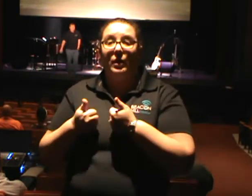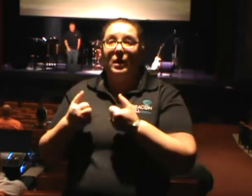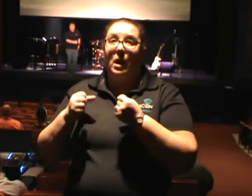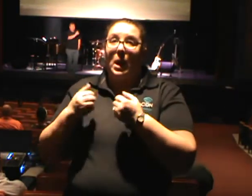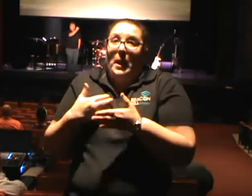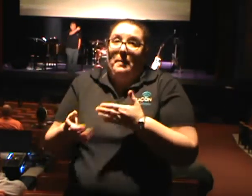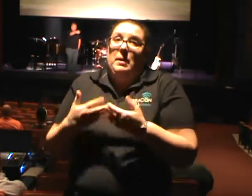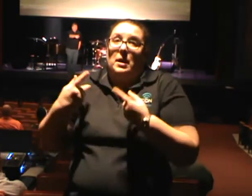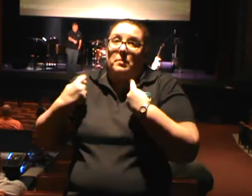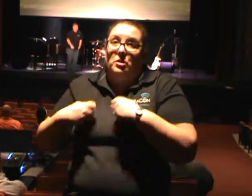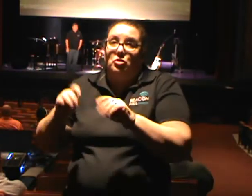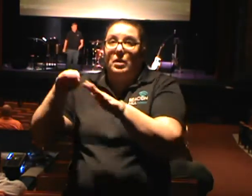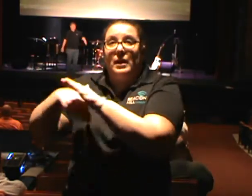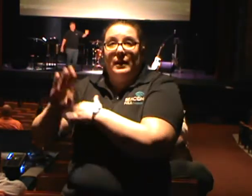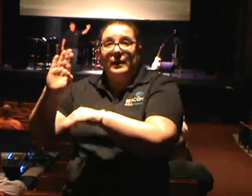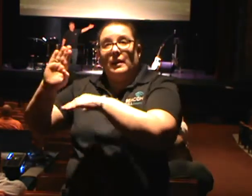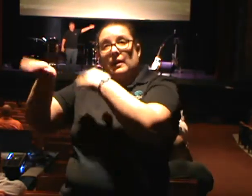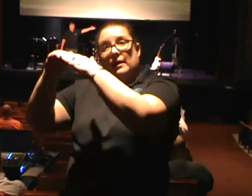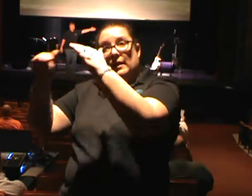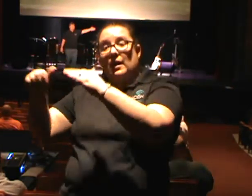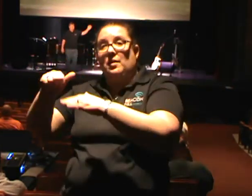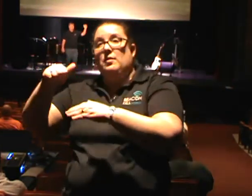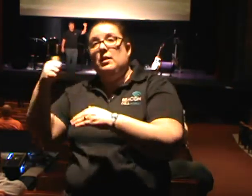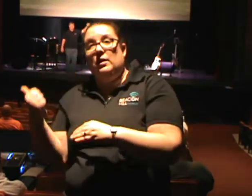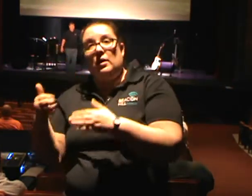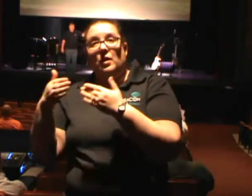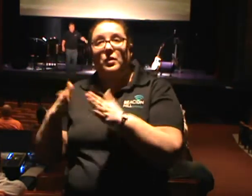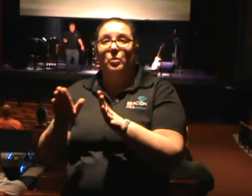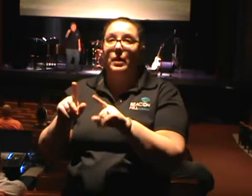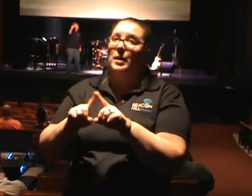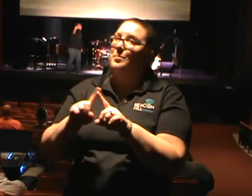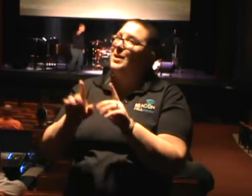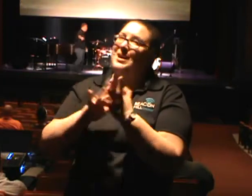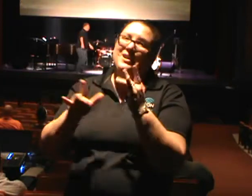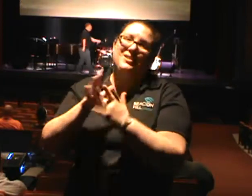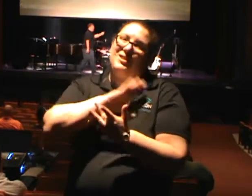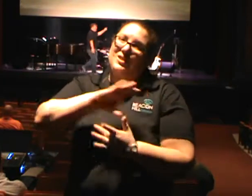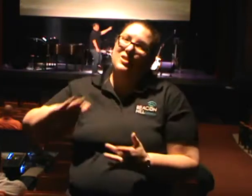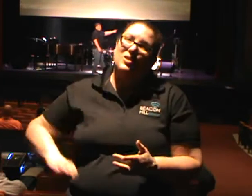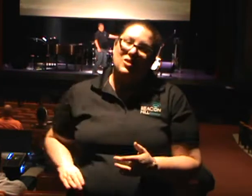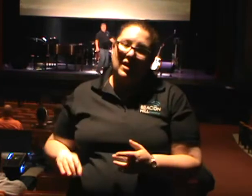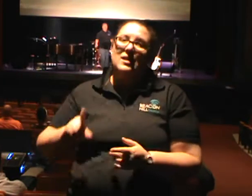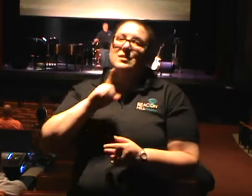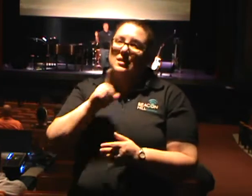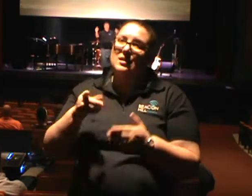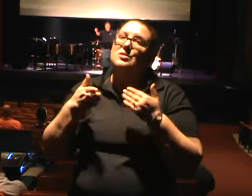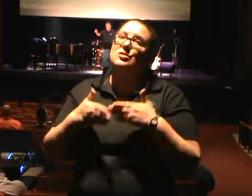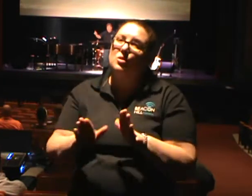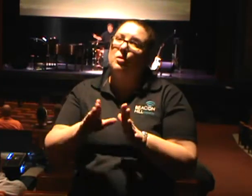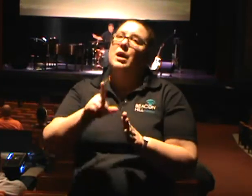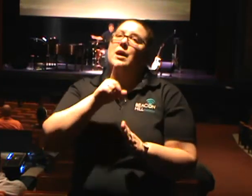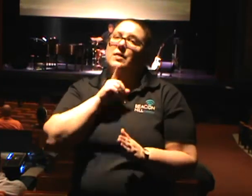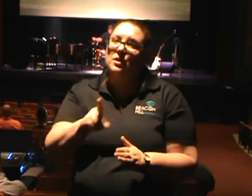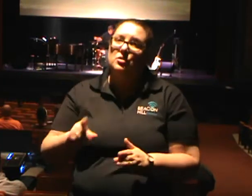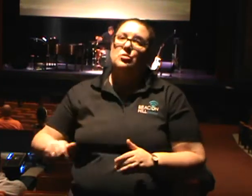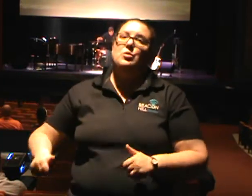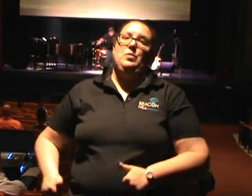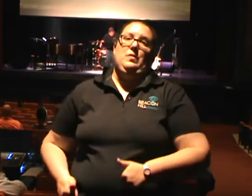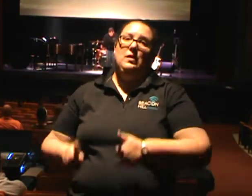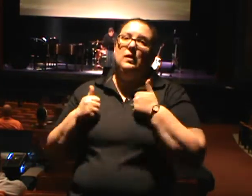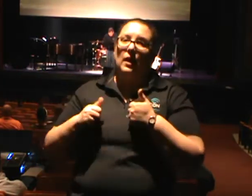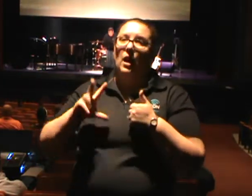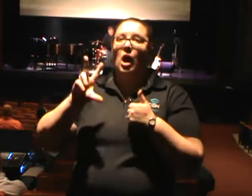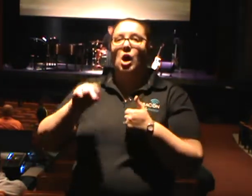in, but there is only one way. Jesus Christ. He is the way. He is the truth. He is the life. no one goes to